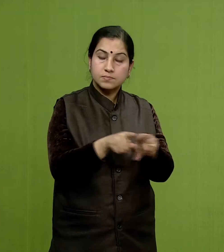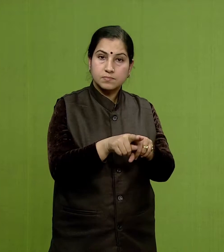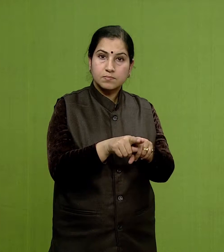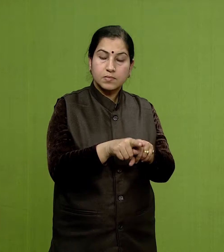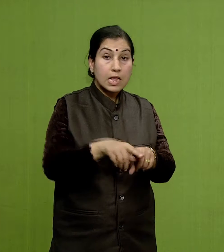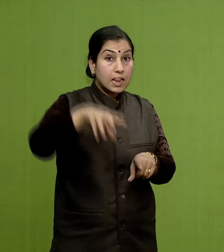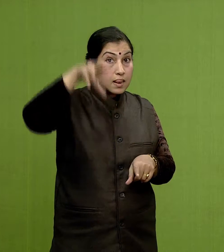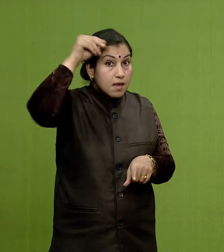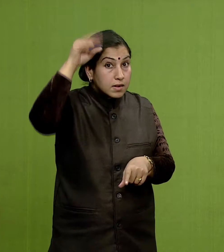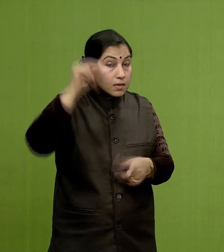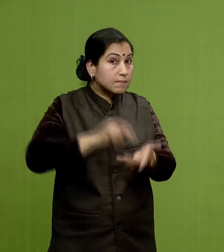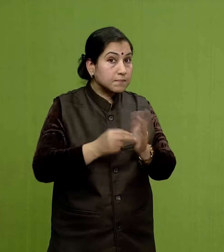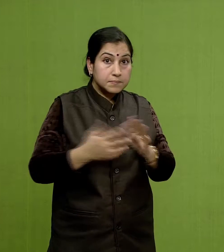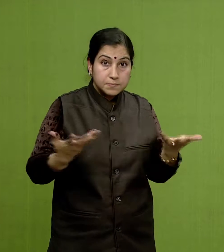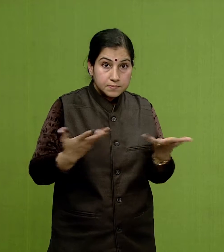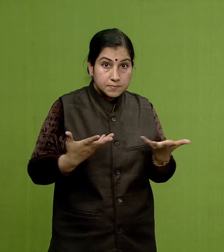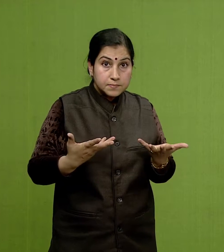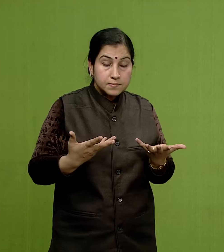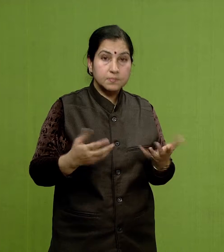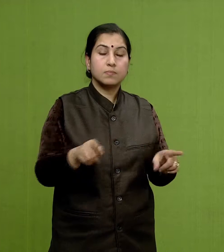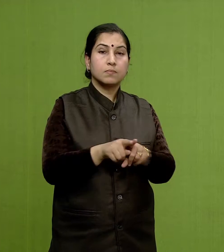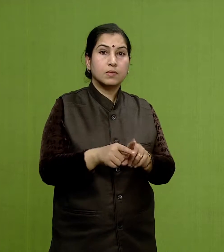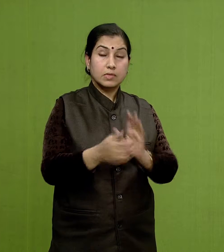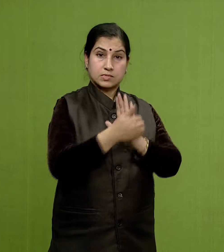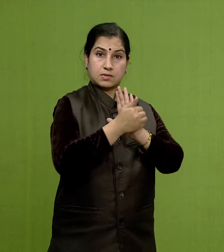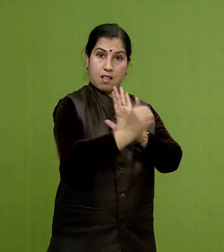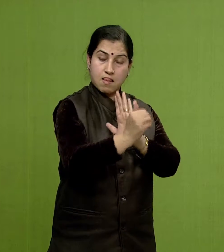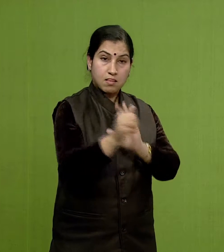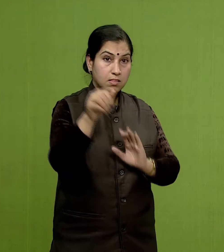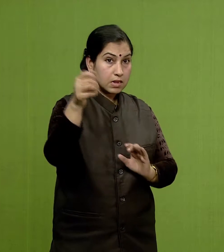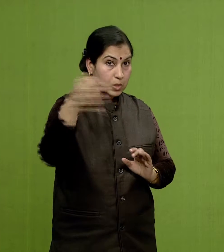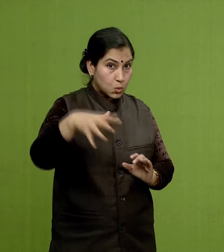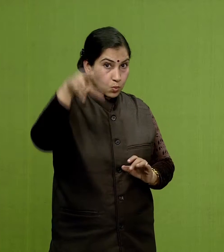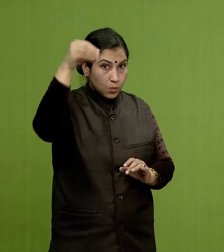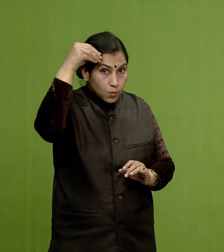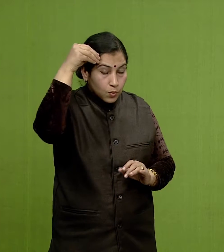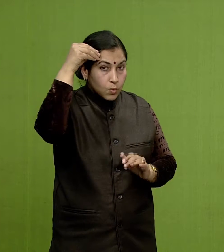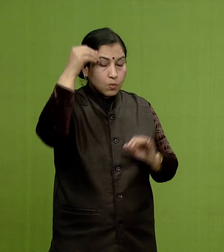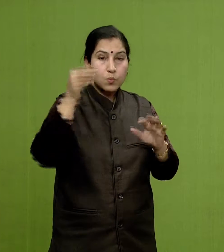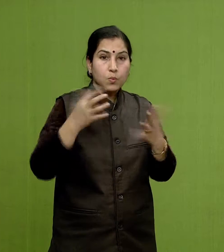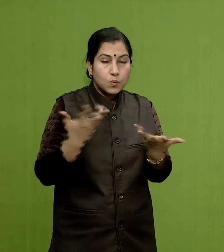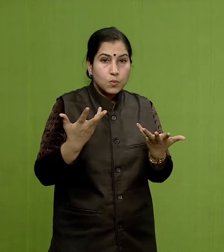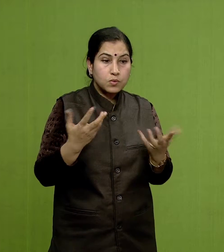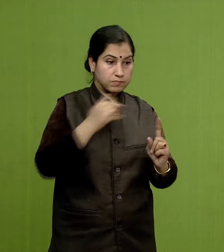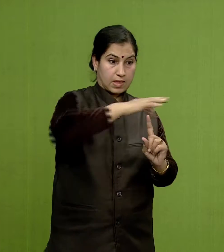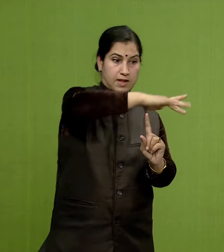Learning refers to acquiring new skills due to